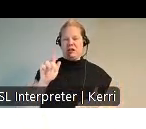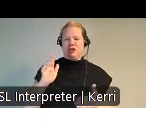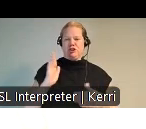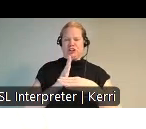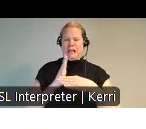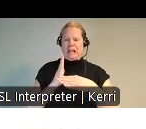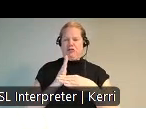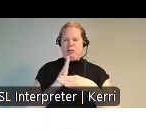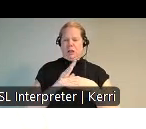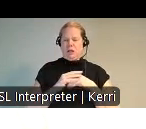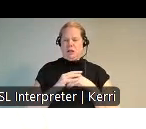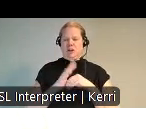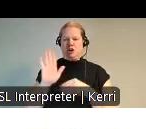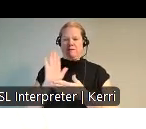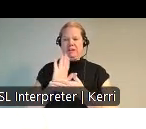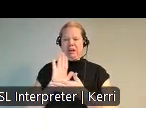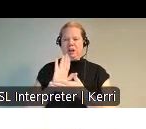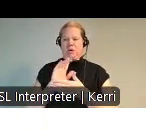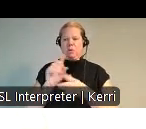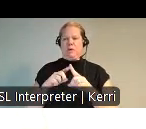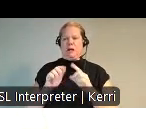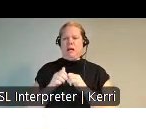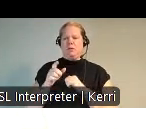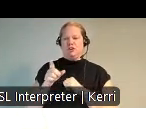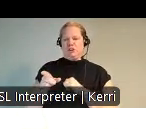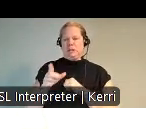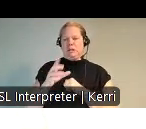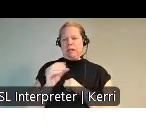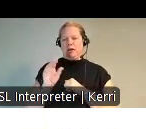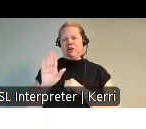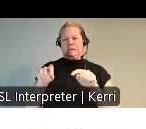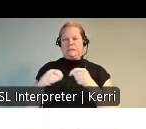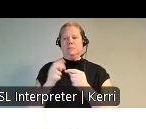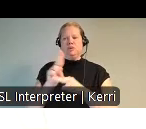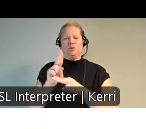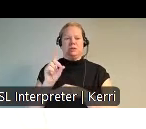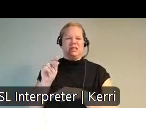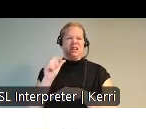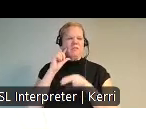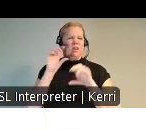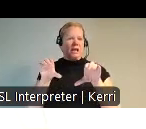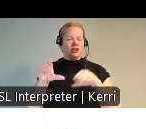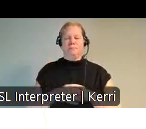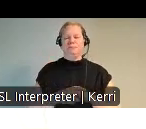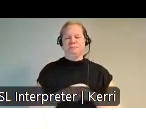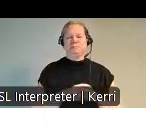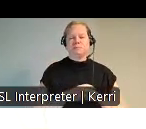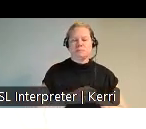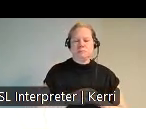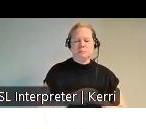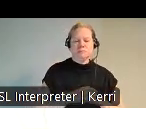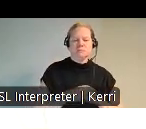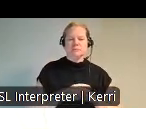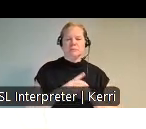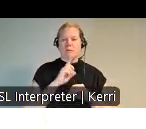her video about how she and her team have used the data for action and really